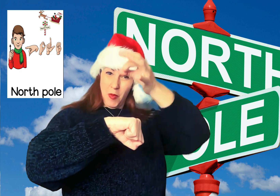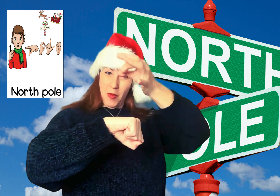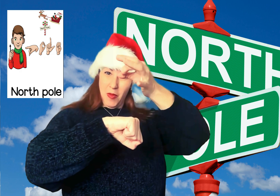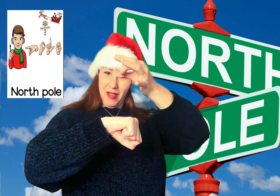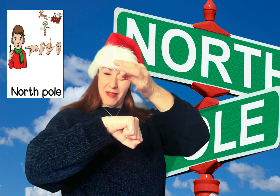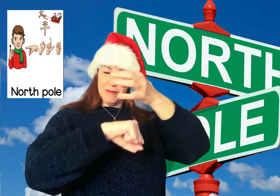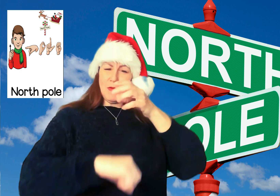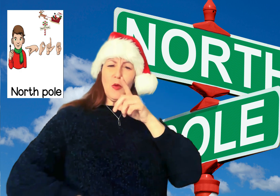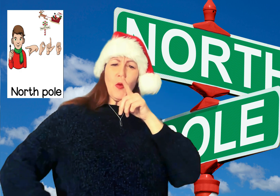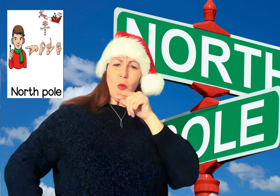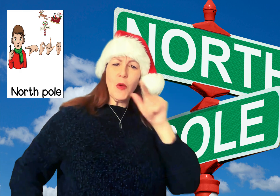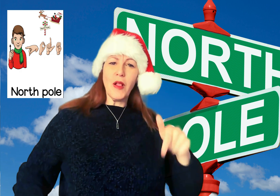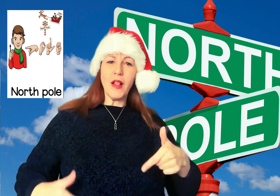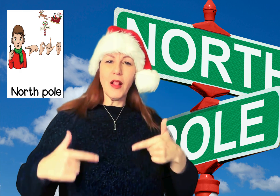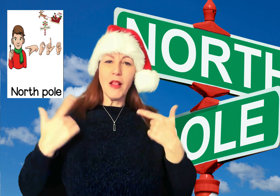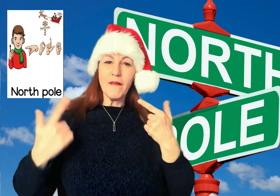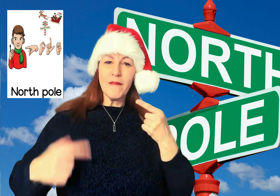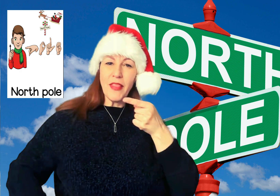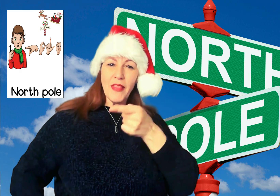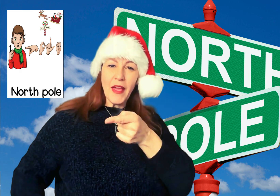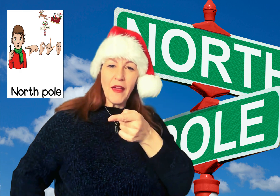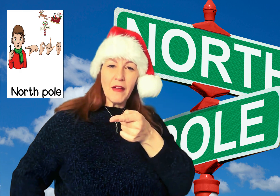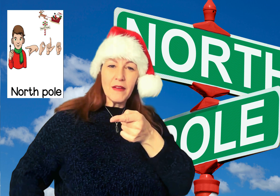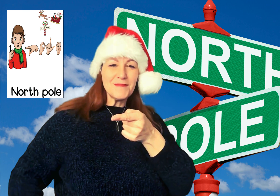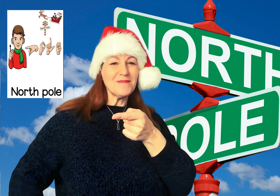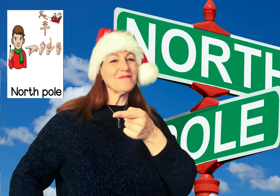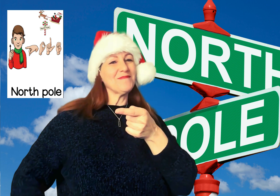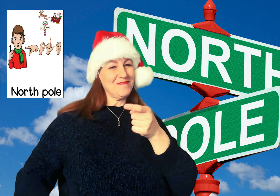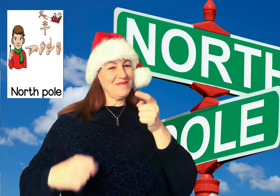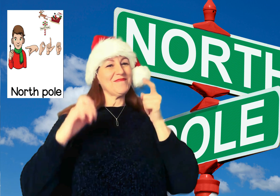it's called the North Pole. Who lives there?